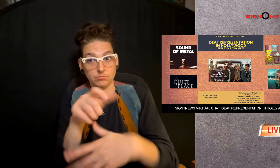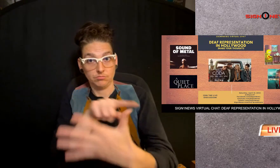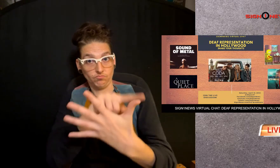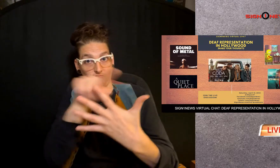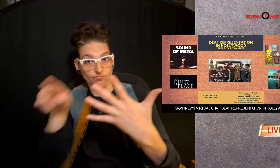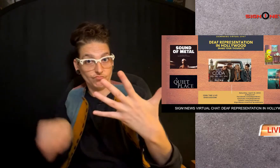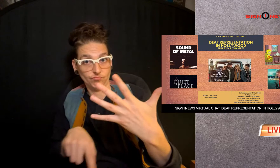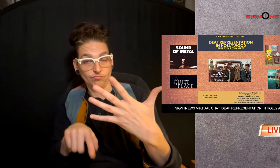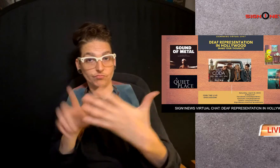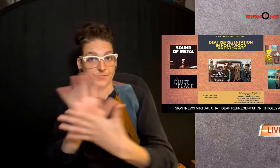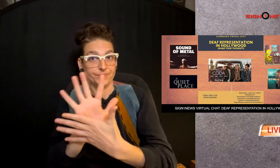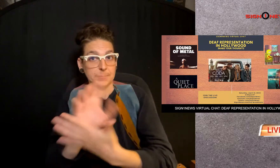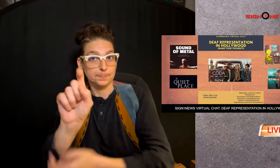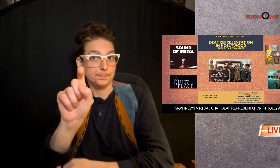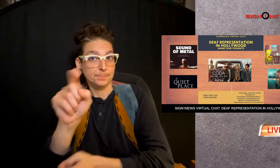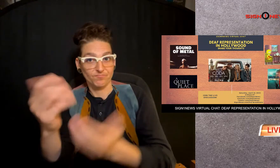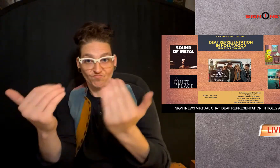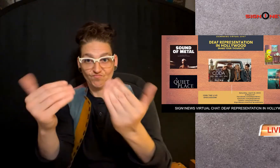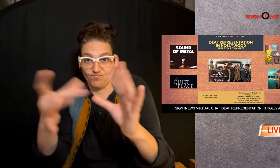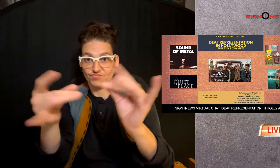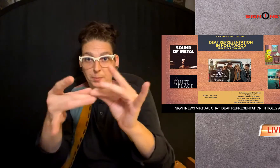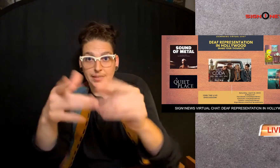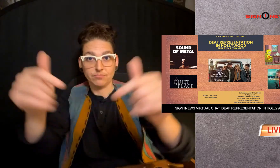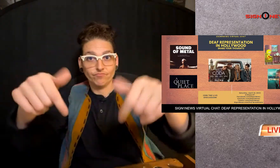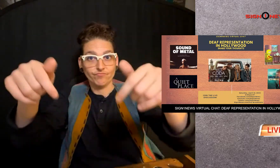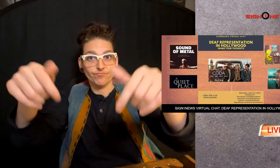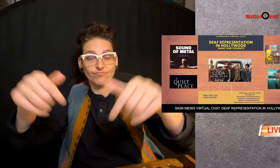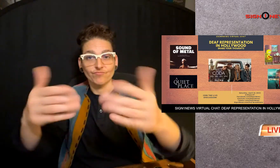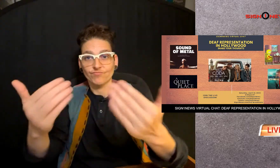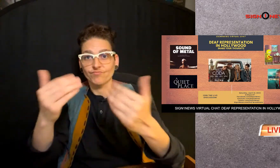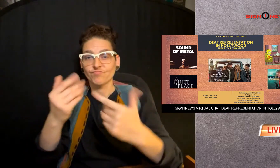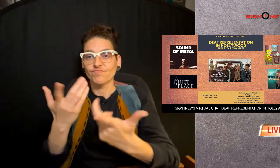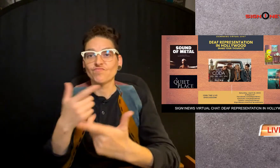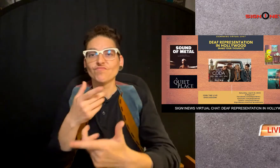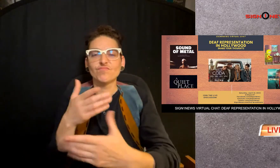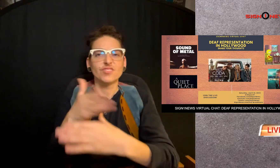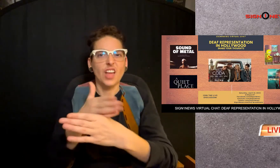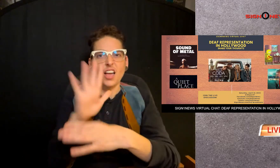Have you guys watched any of those movies? Come on, let me know in the comments.